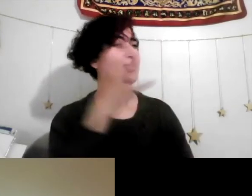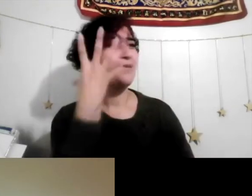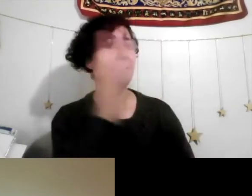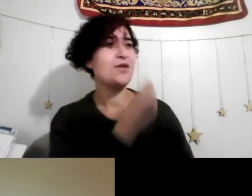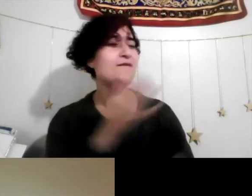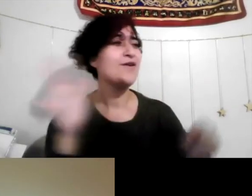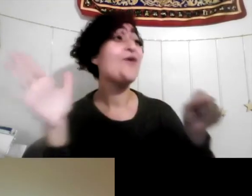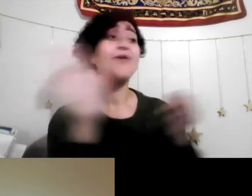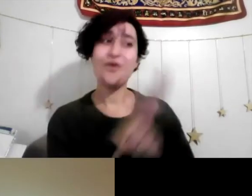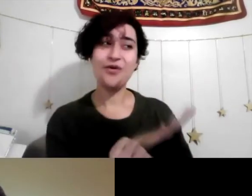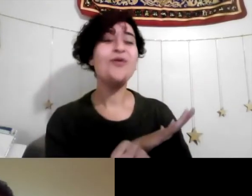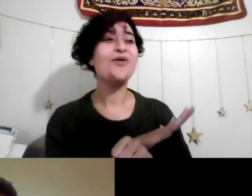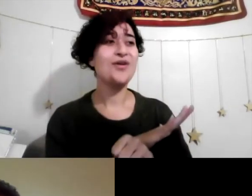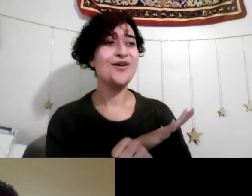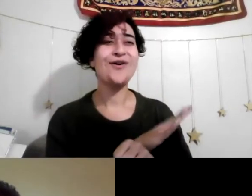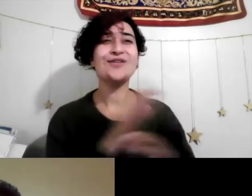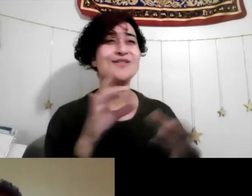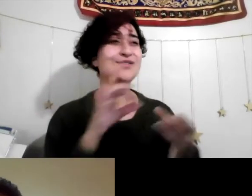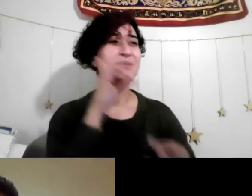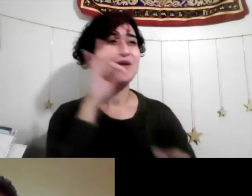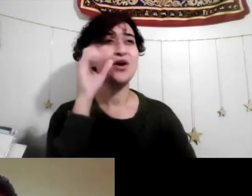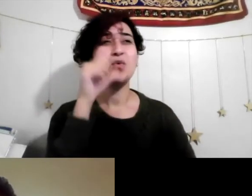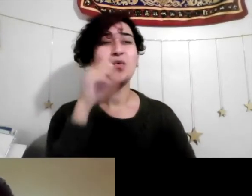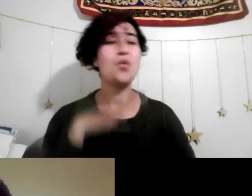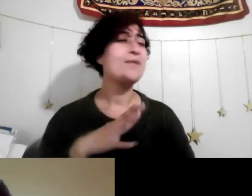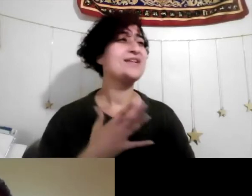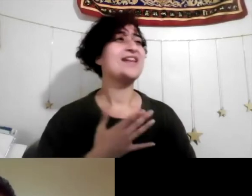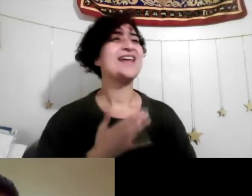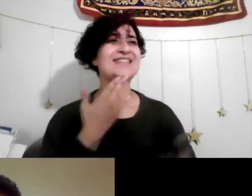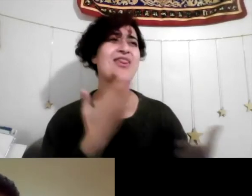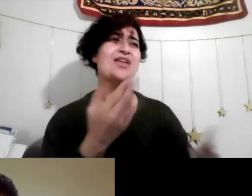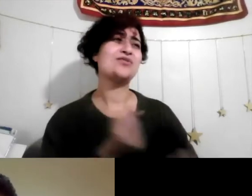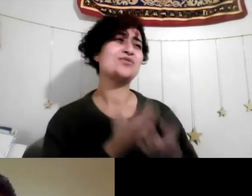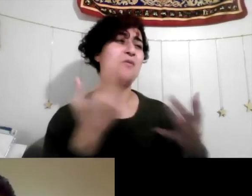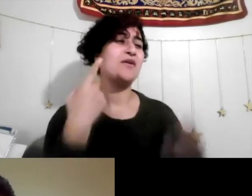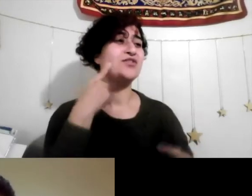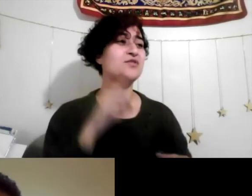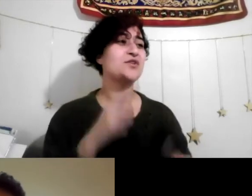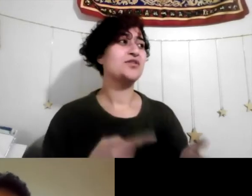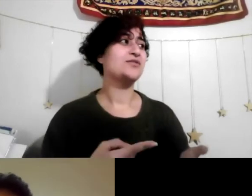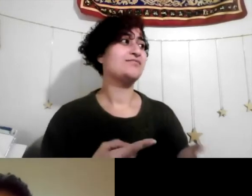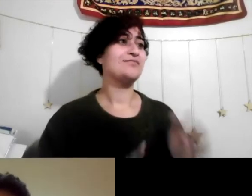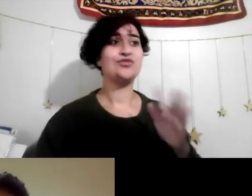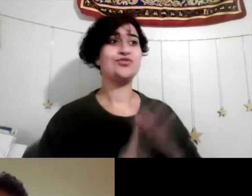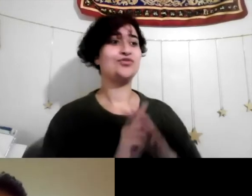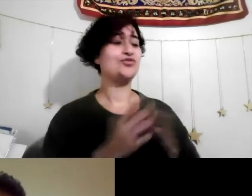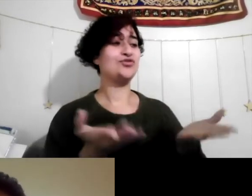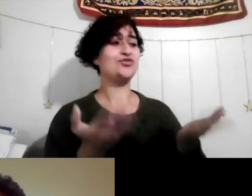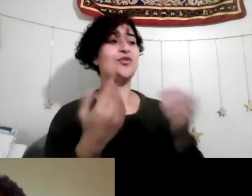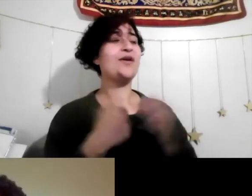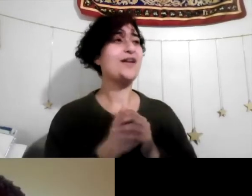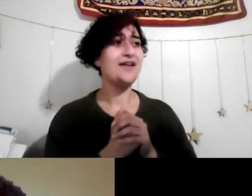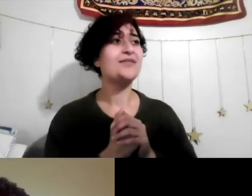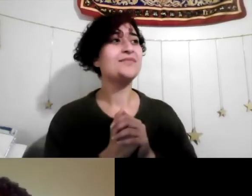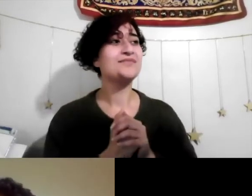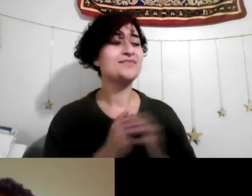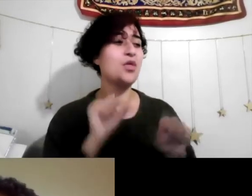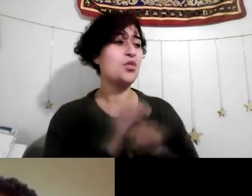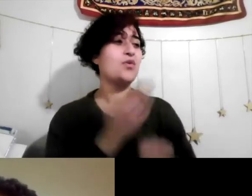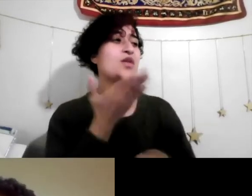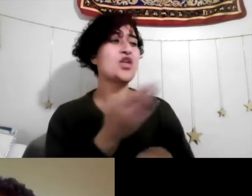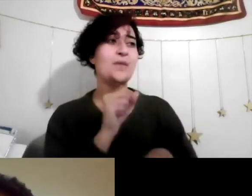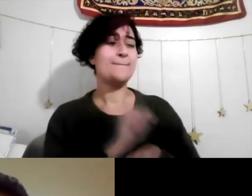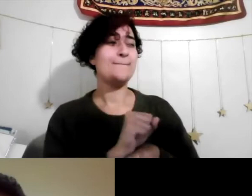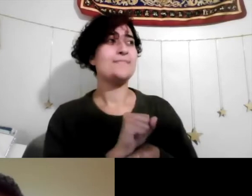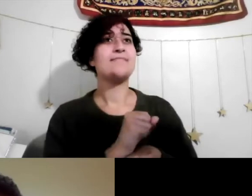whole spirit and woman, and I just thank you so much for showing up. And the work that you make